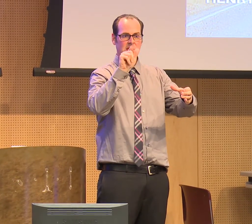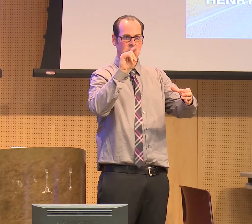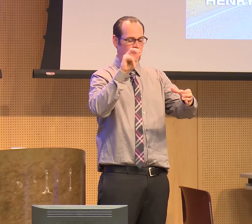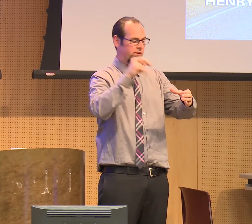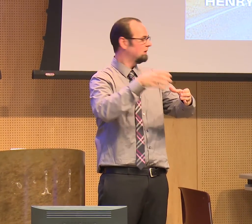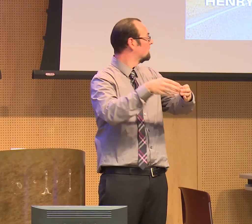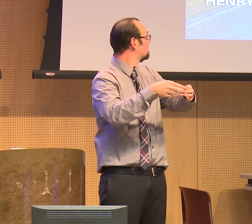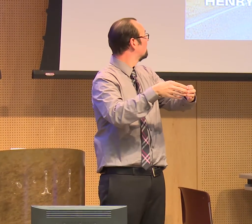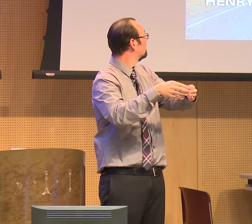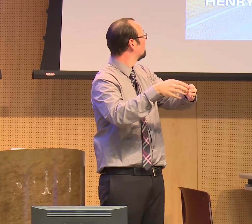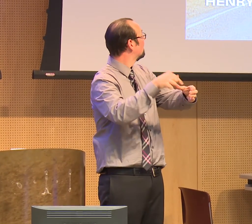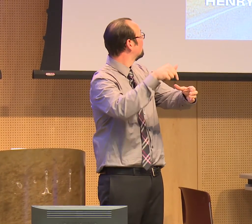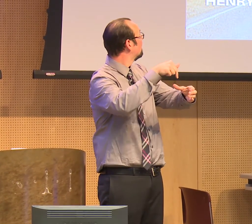destination.